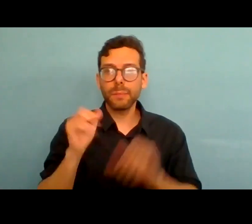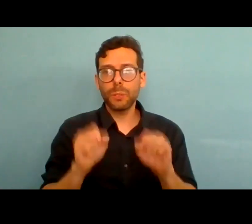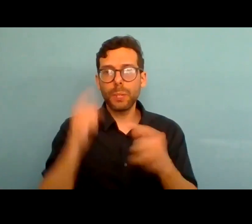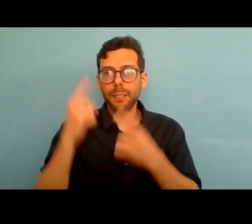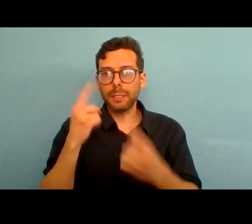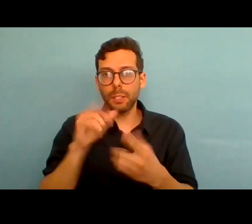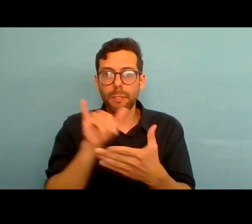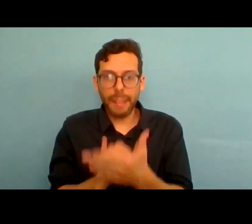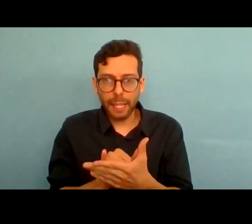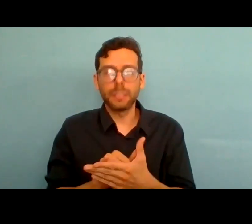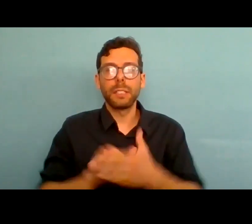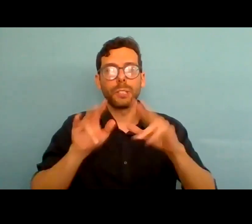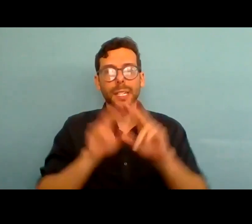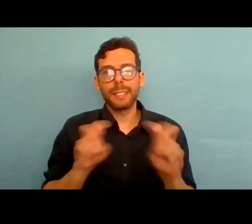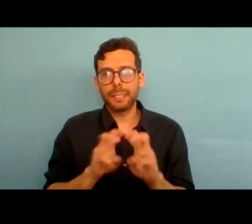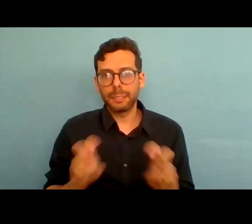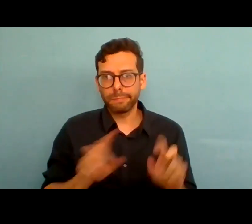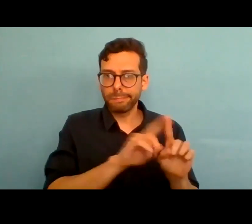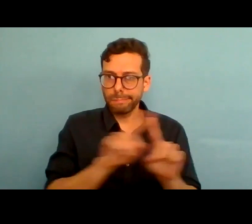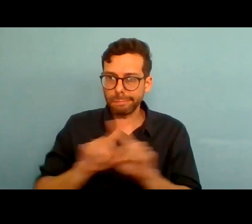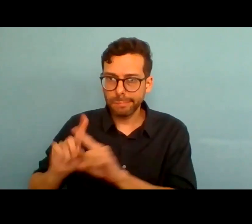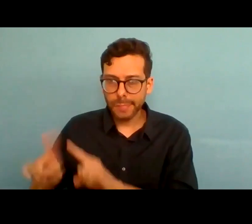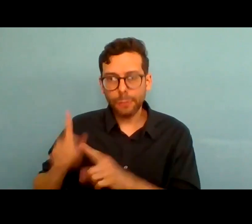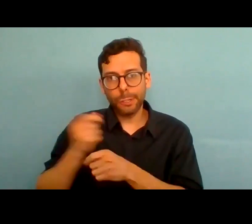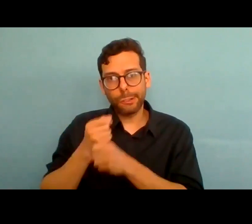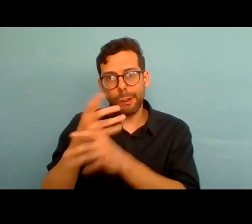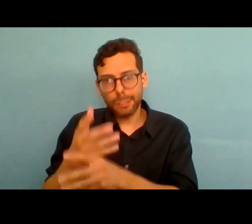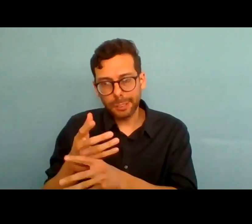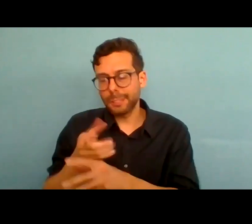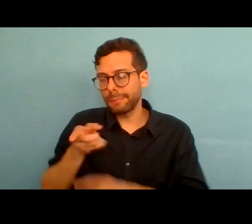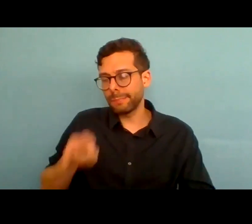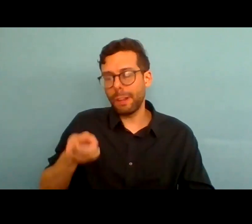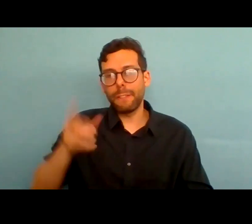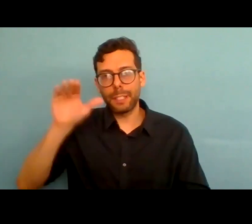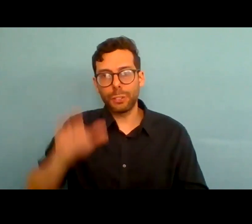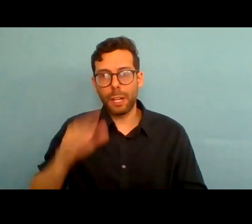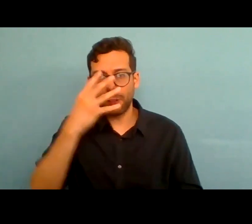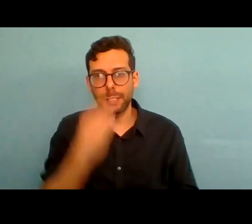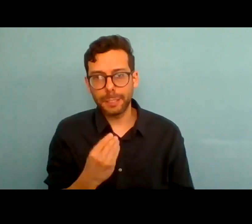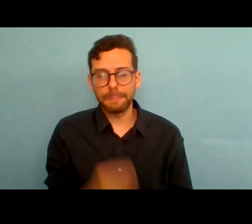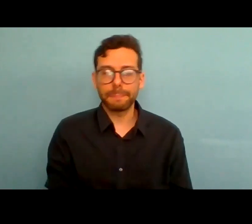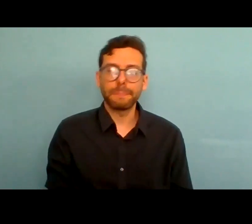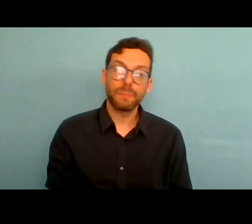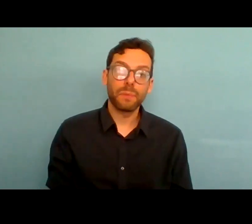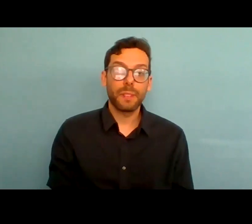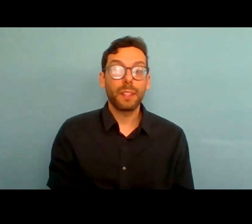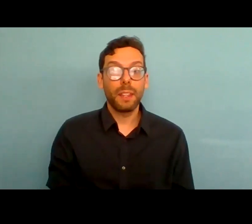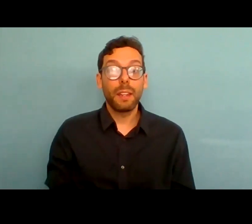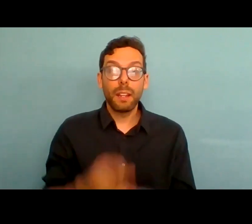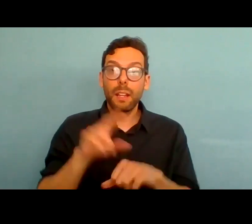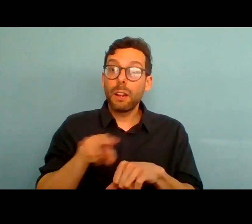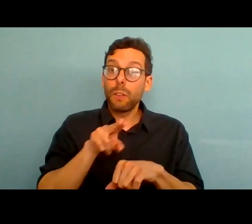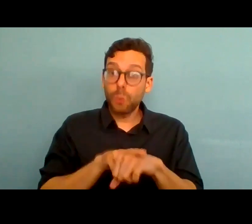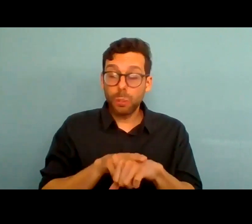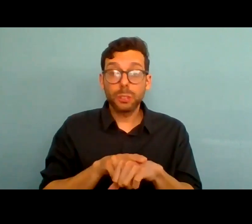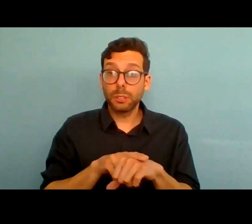assessing those aspects of your child's challenges falling asleep within that context. And then again, of course, looking at those other